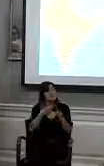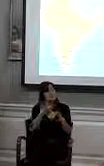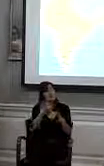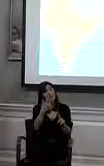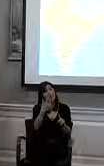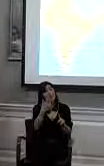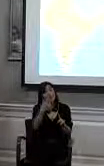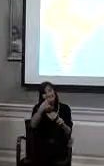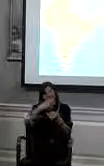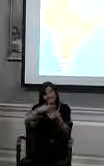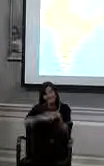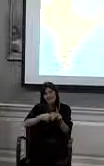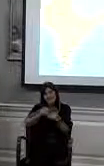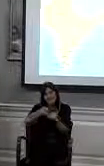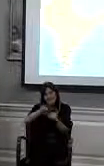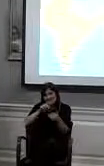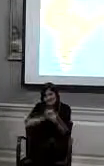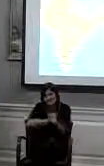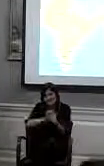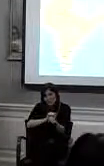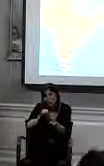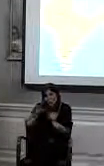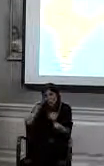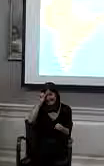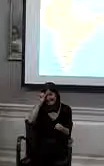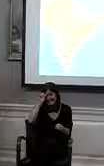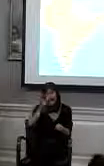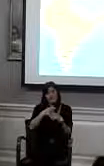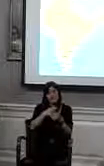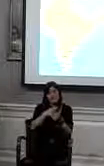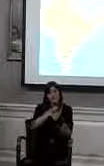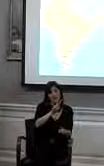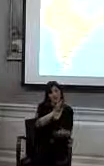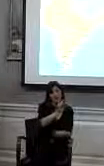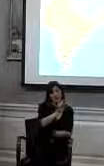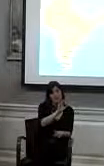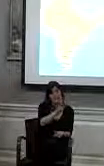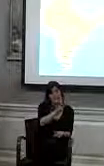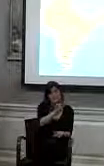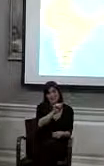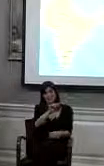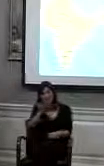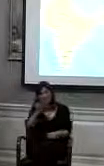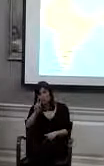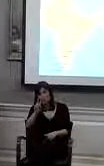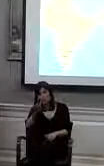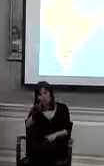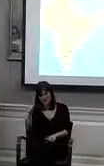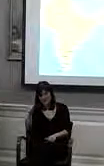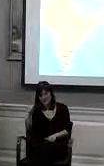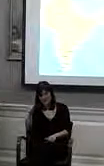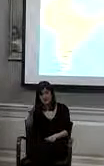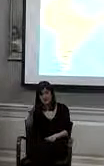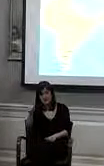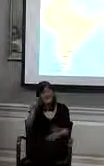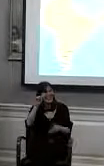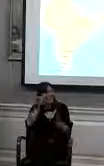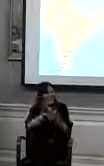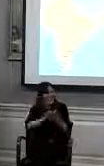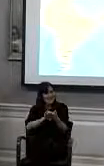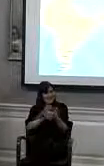rights education initiatives in India that are carried out between 2008 and 2010. And is the basis of the book that Helen